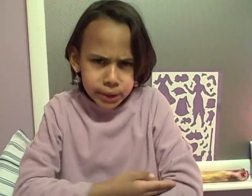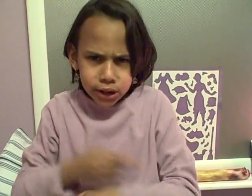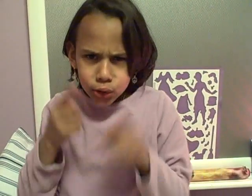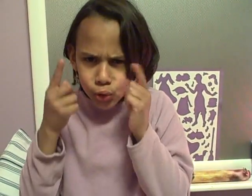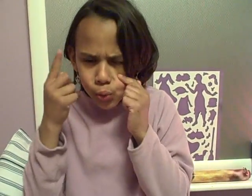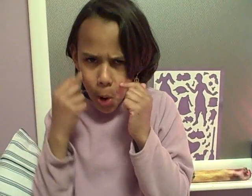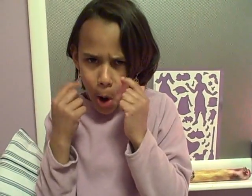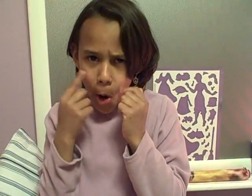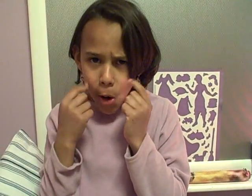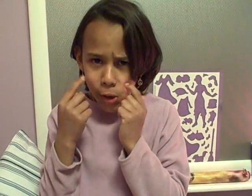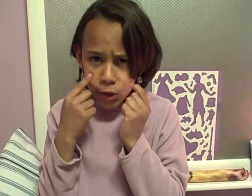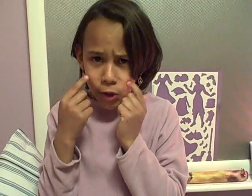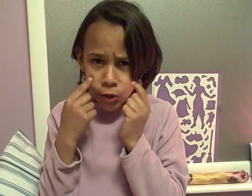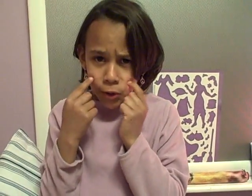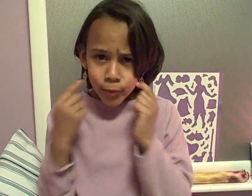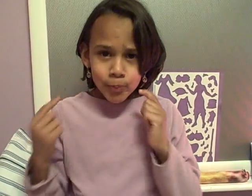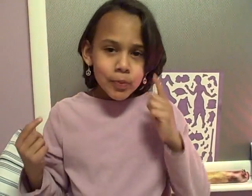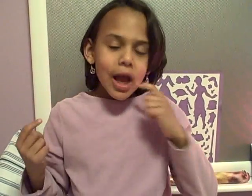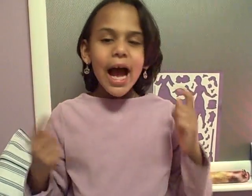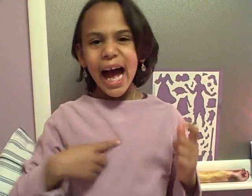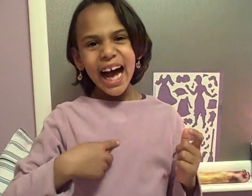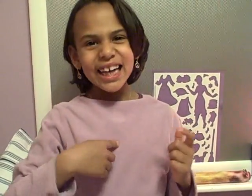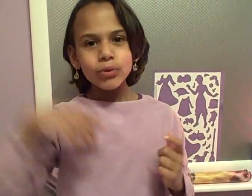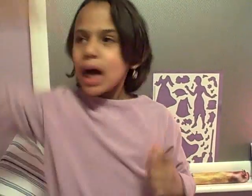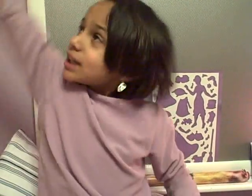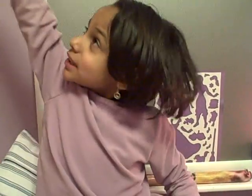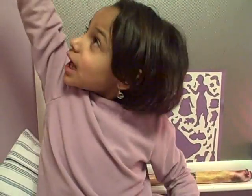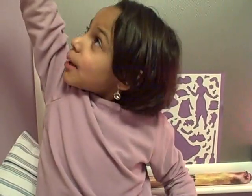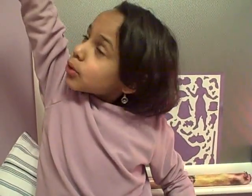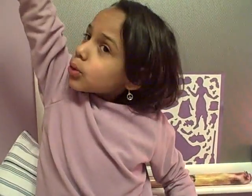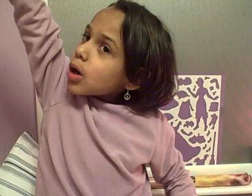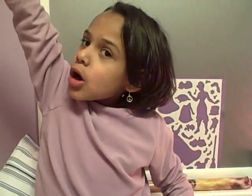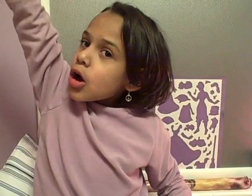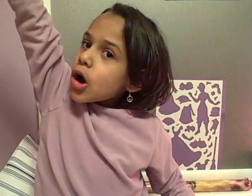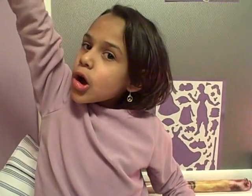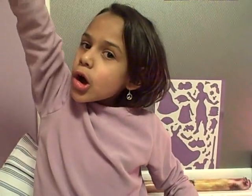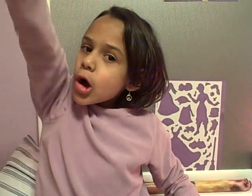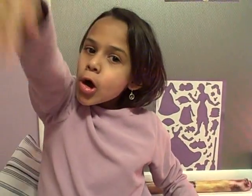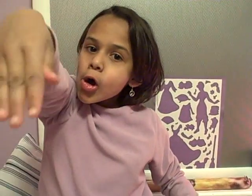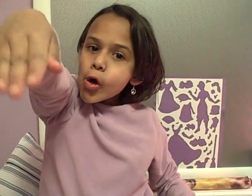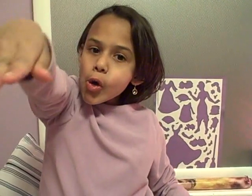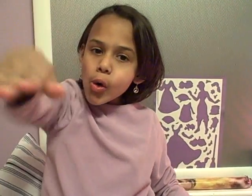babies cry, I watch them grow.